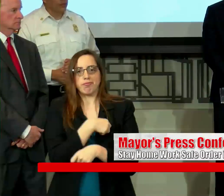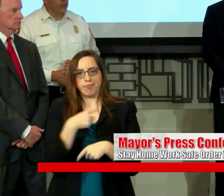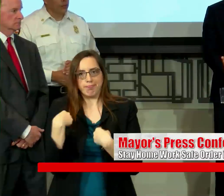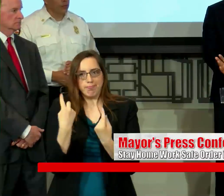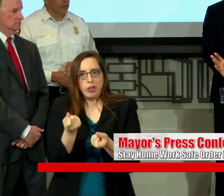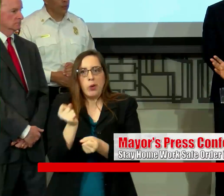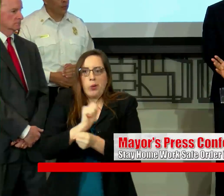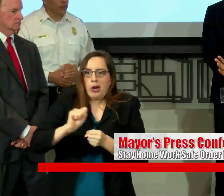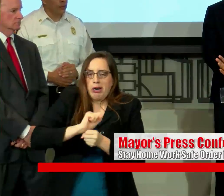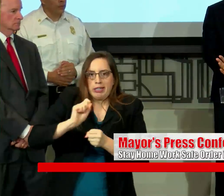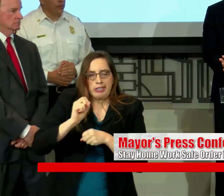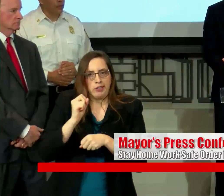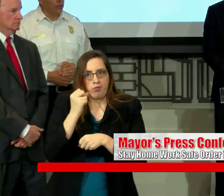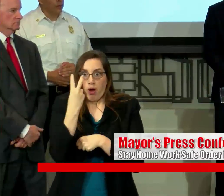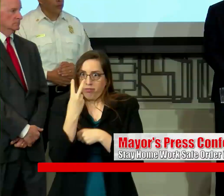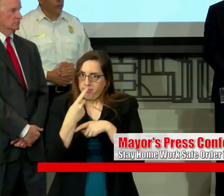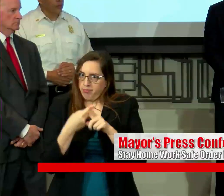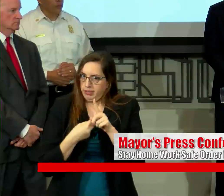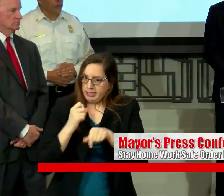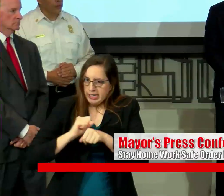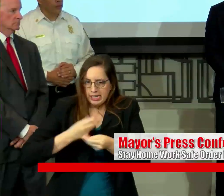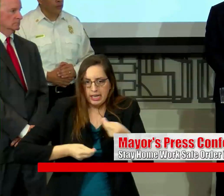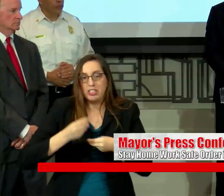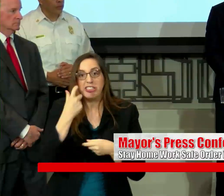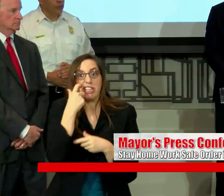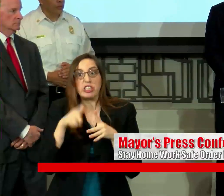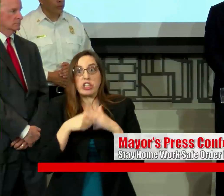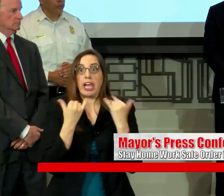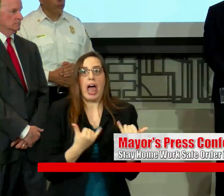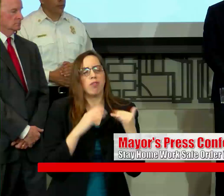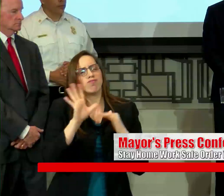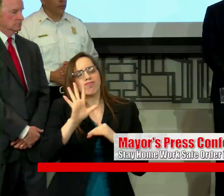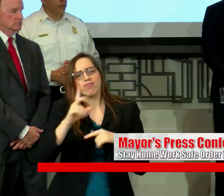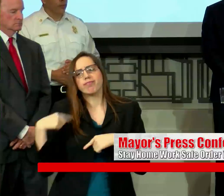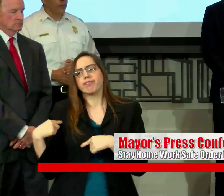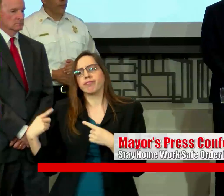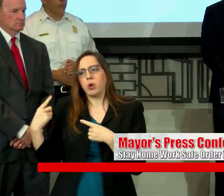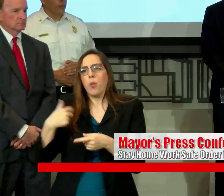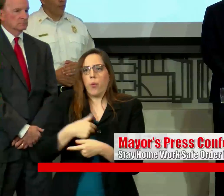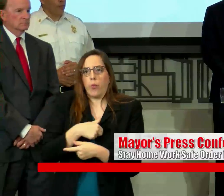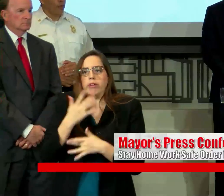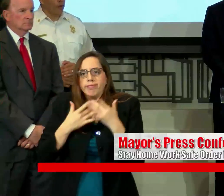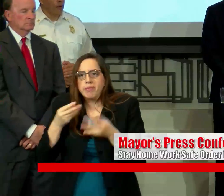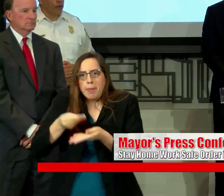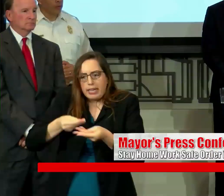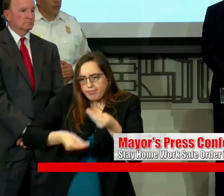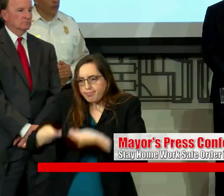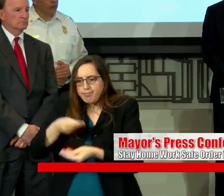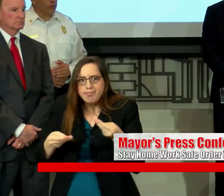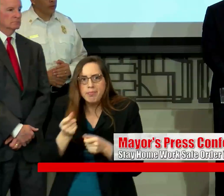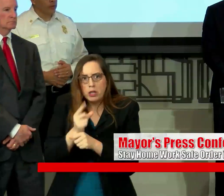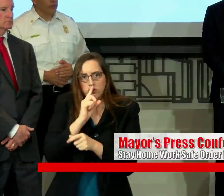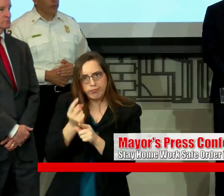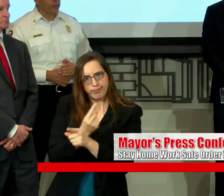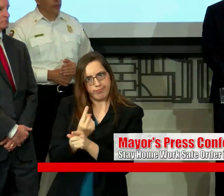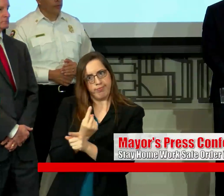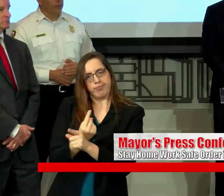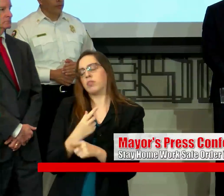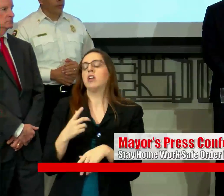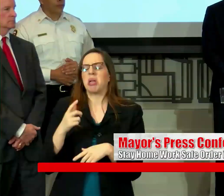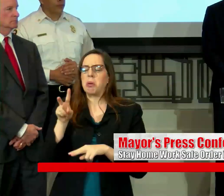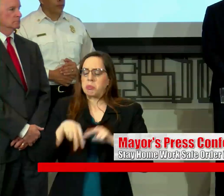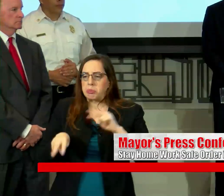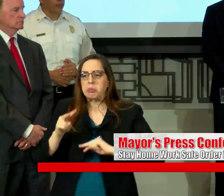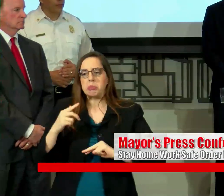on it for 12 months. We just didn't start. It's a very conservative budget, and I have a sense on